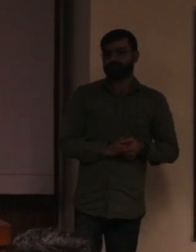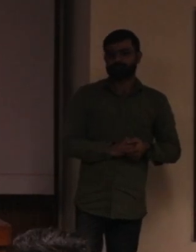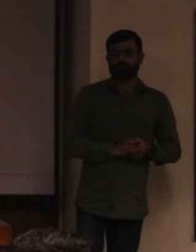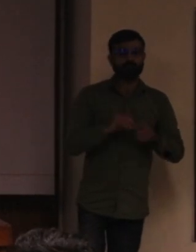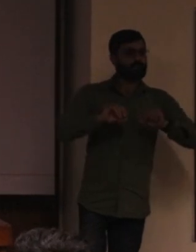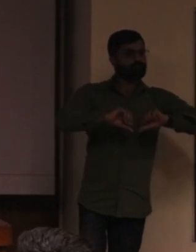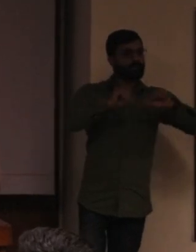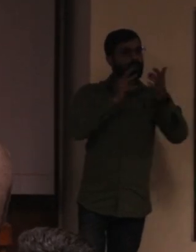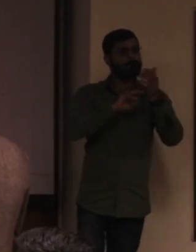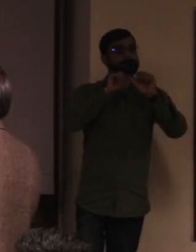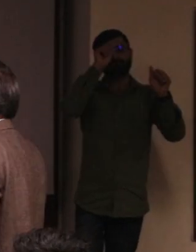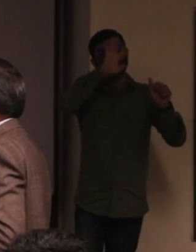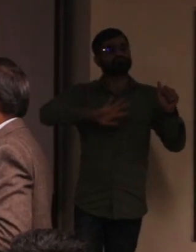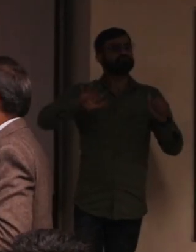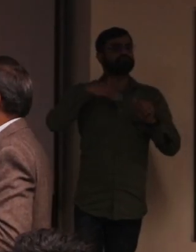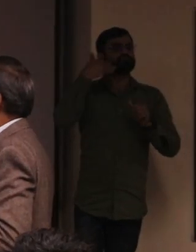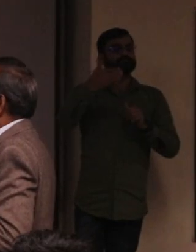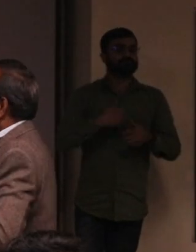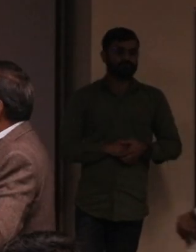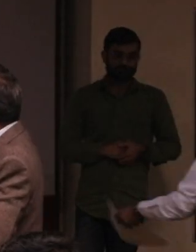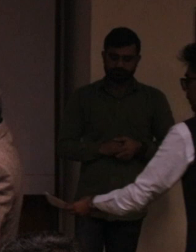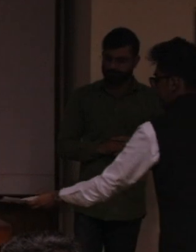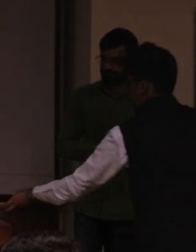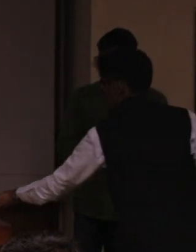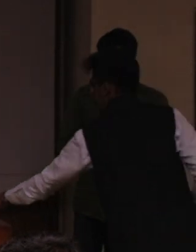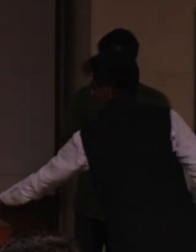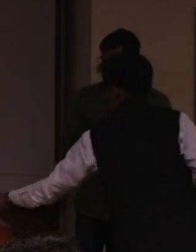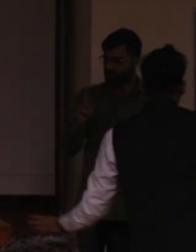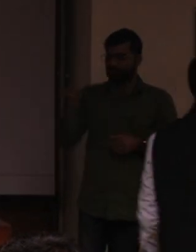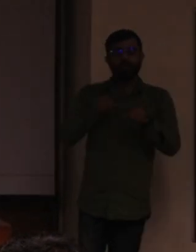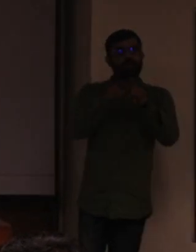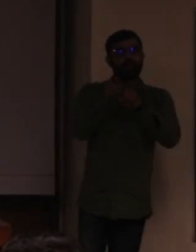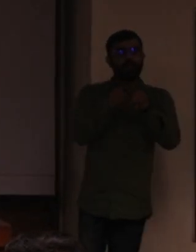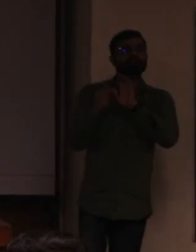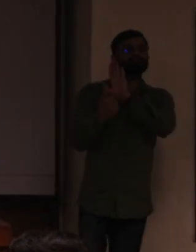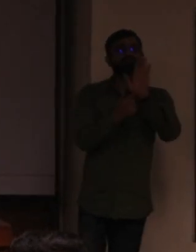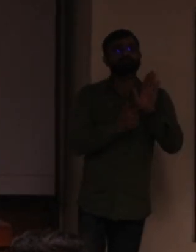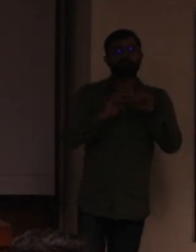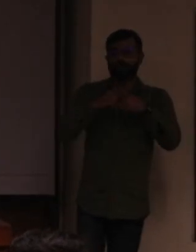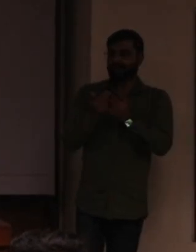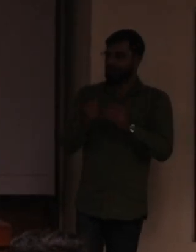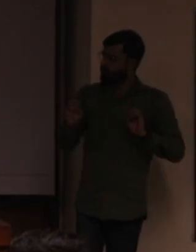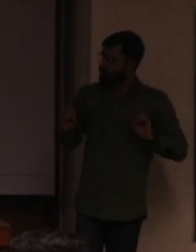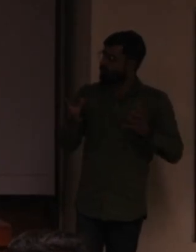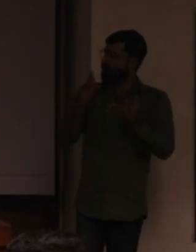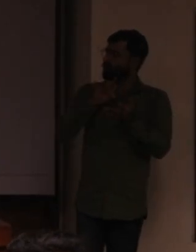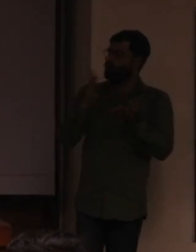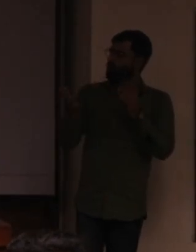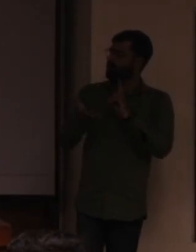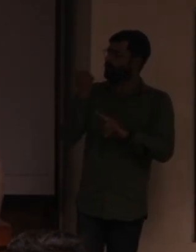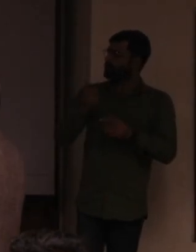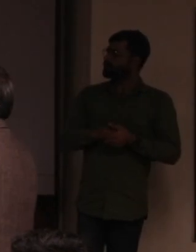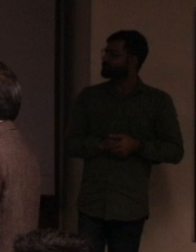very successful model across the country. Next please. This is one of the example. Quickly, I'll show that how we have started and where we reached